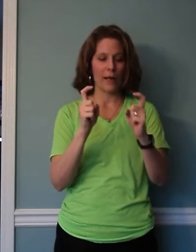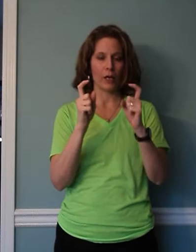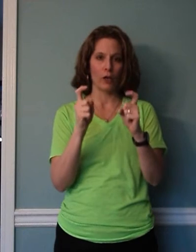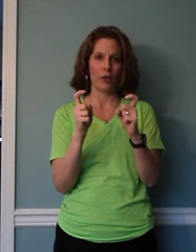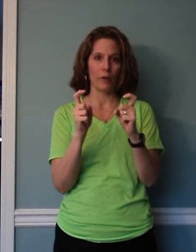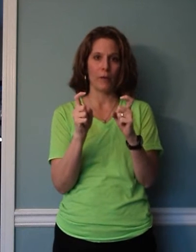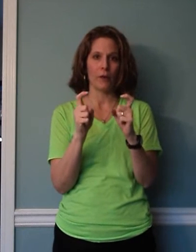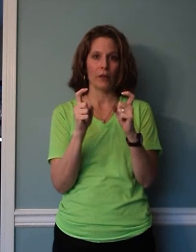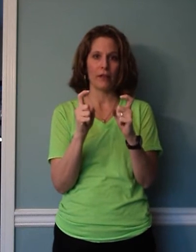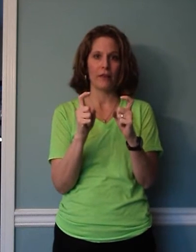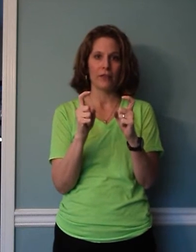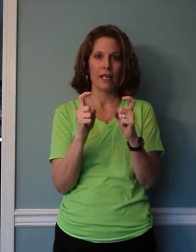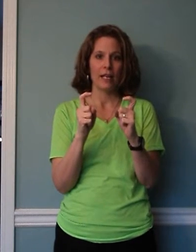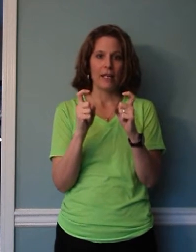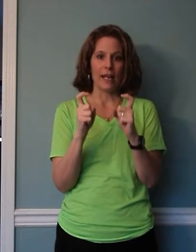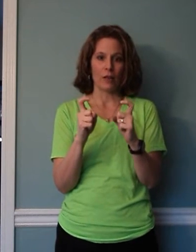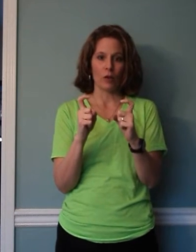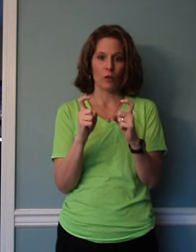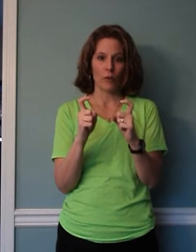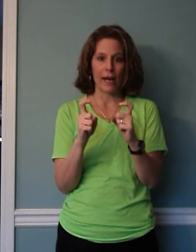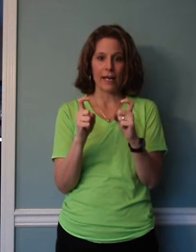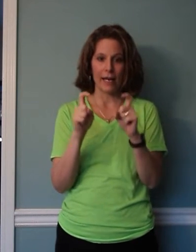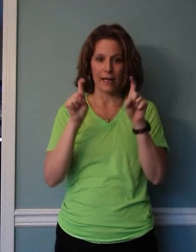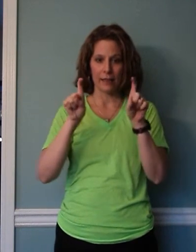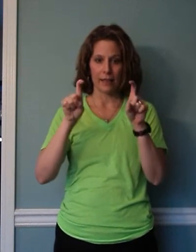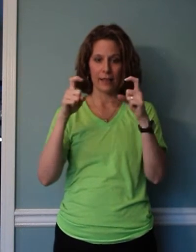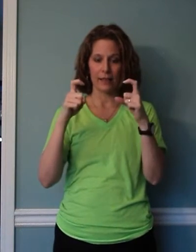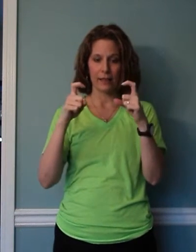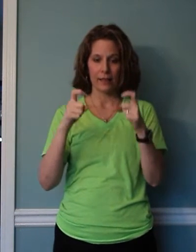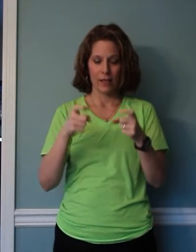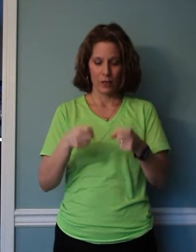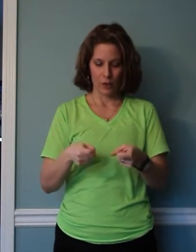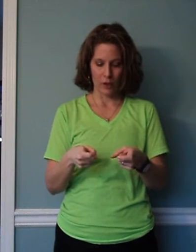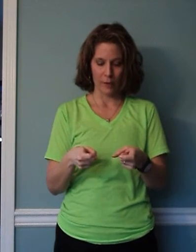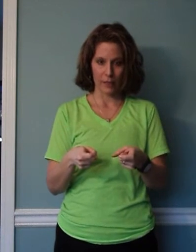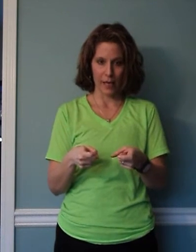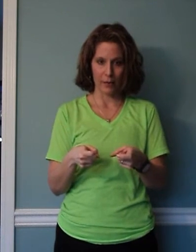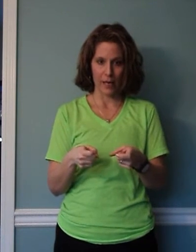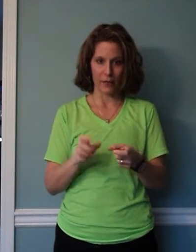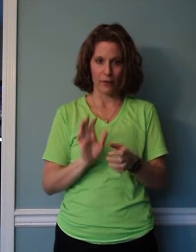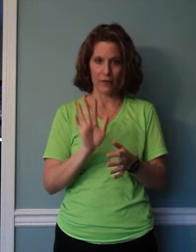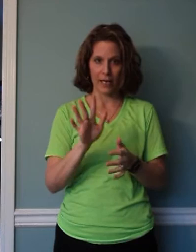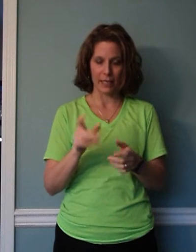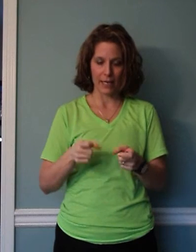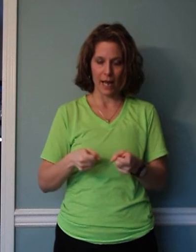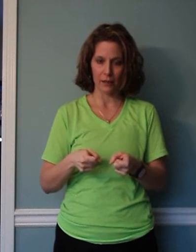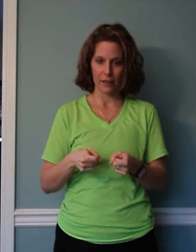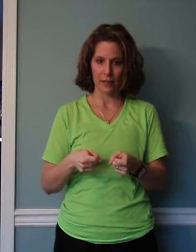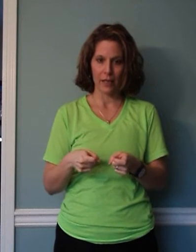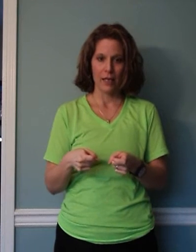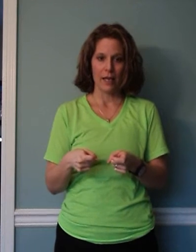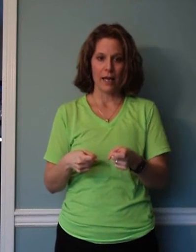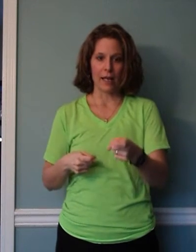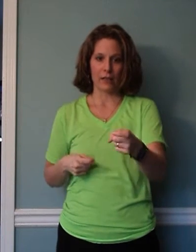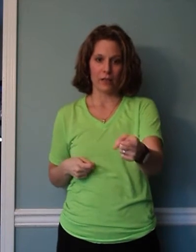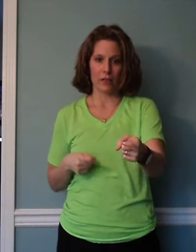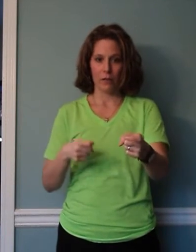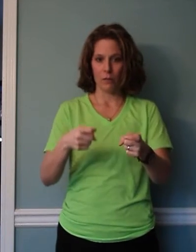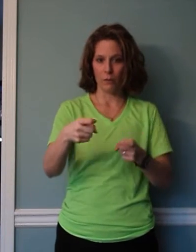make a hook with both our left and our right hand like this. Turn them sideways so they're facing out, and move